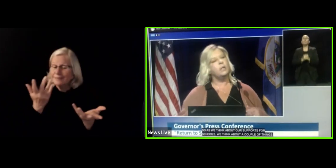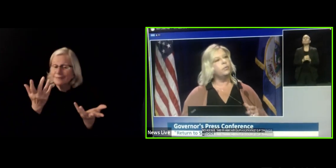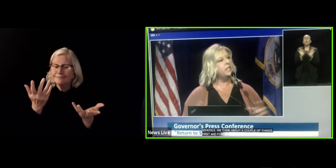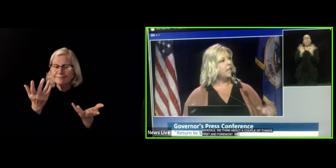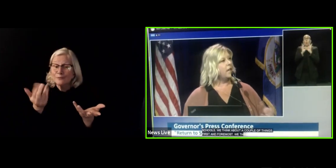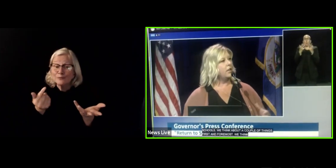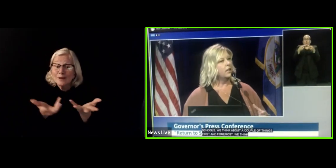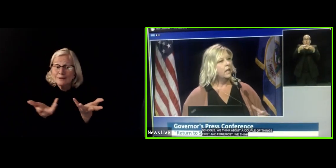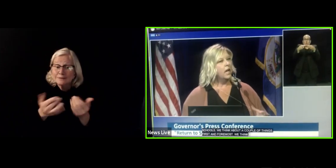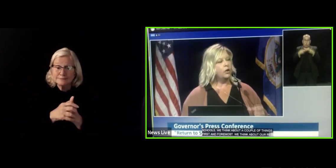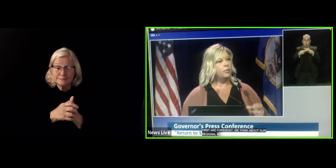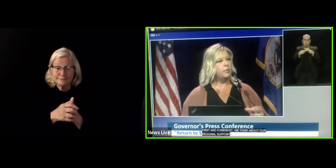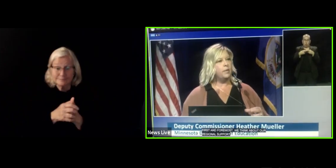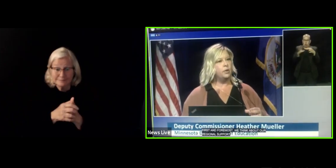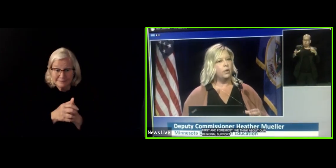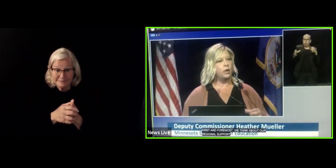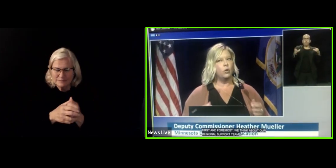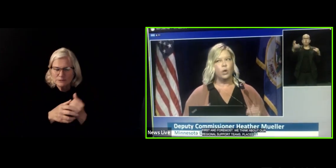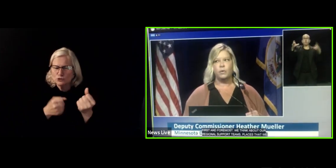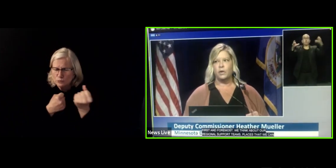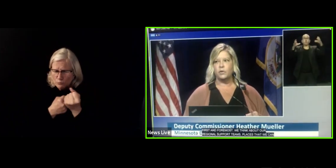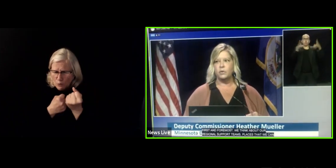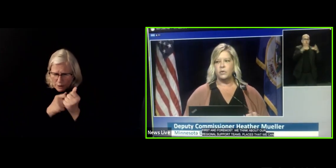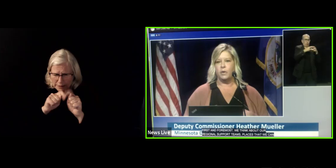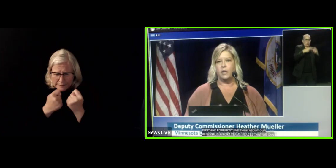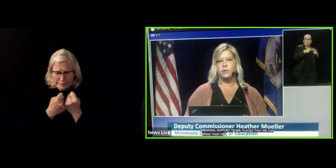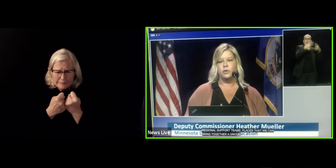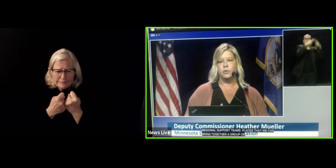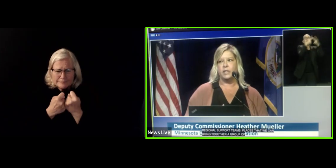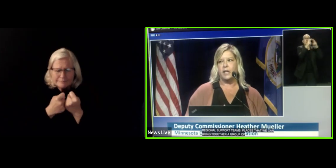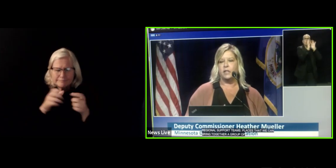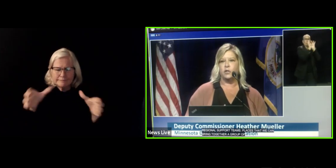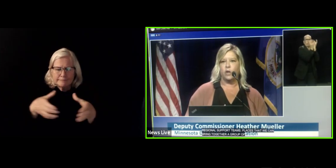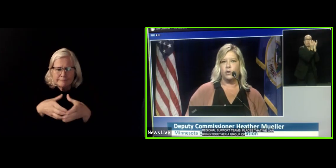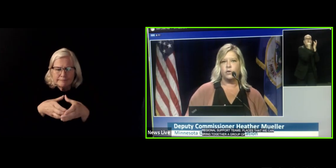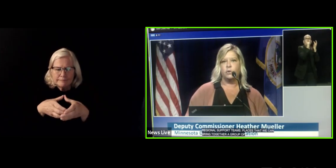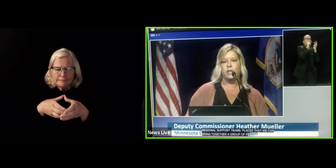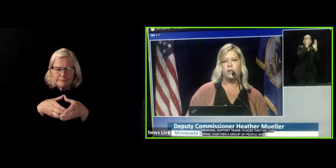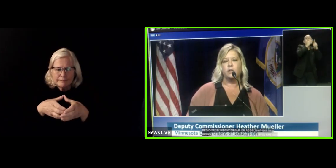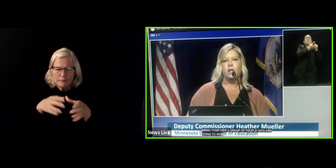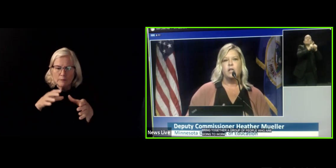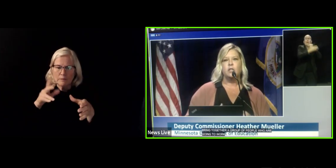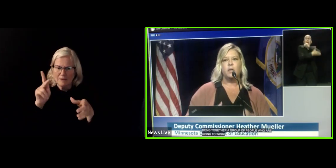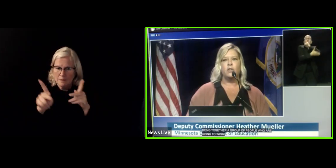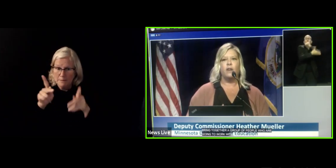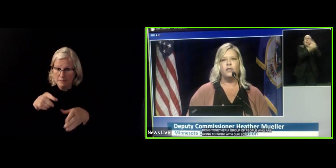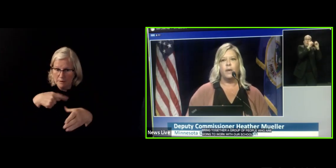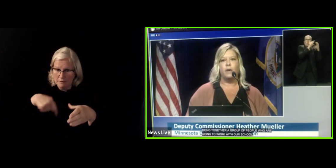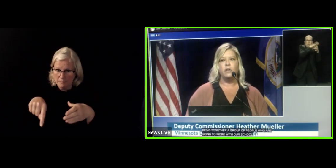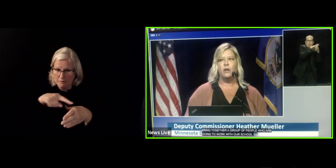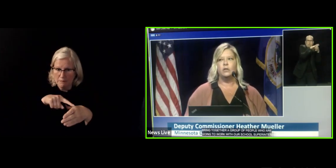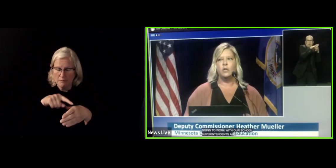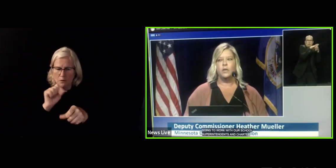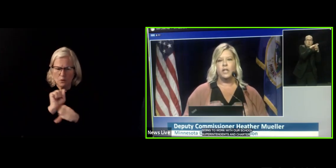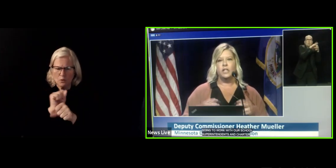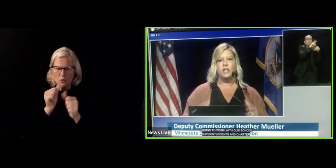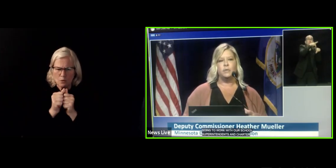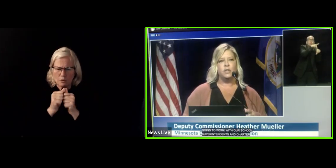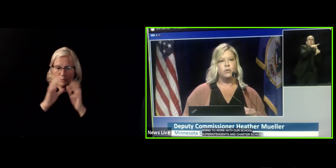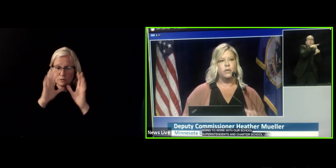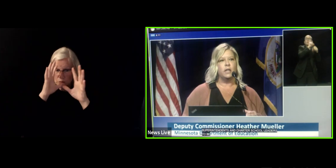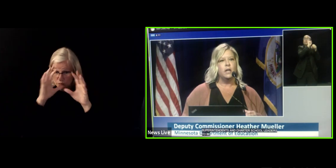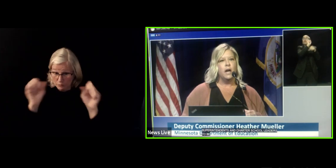can bring together a group of people who are going to work with our school superintendents and charter school leaders to be thoughtful about not only what they need